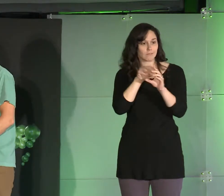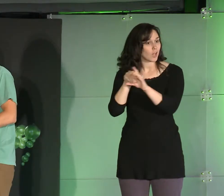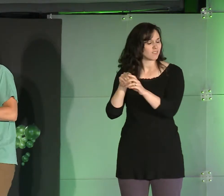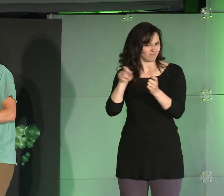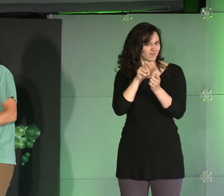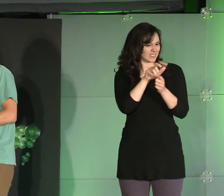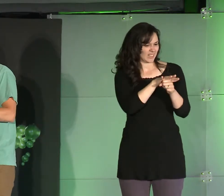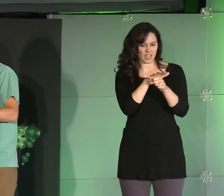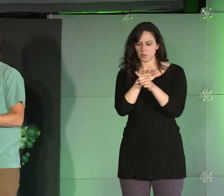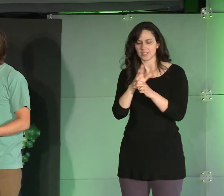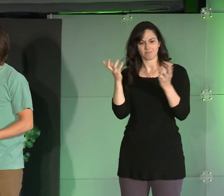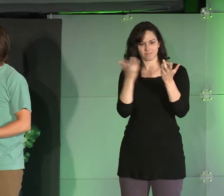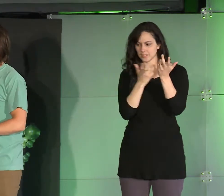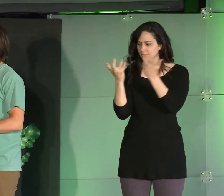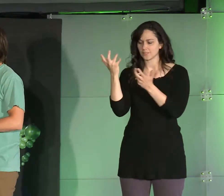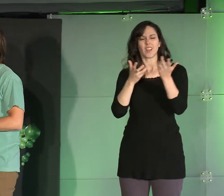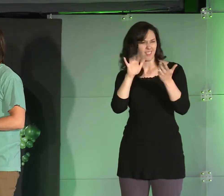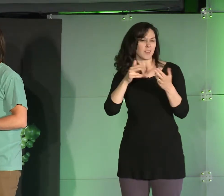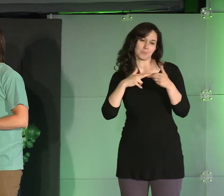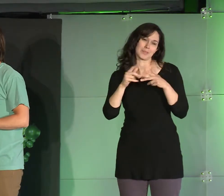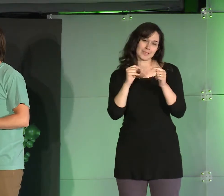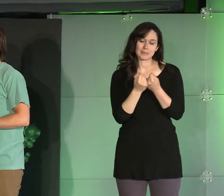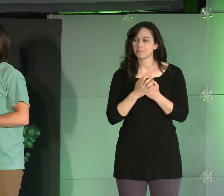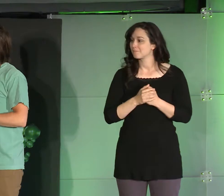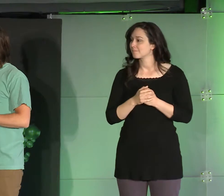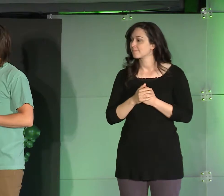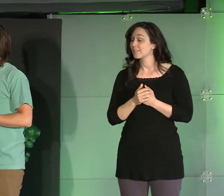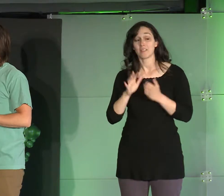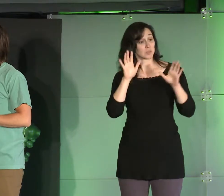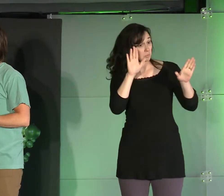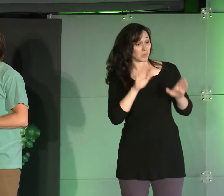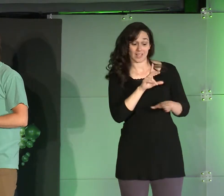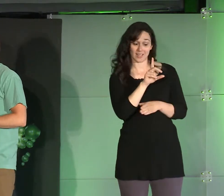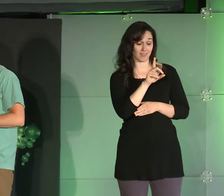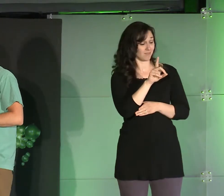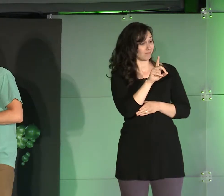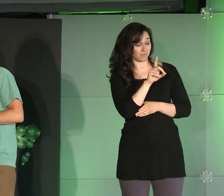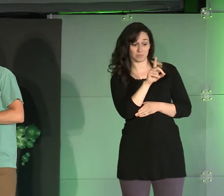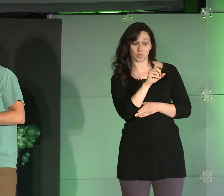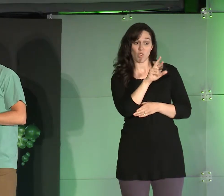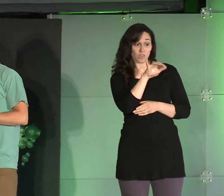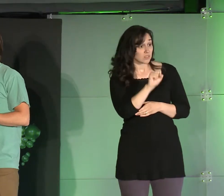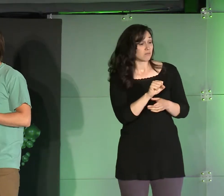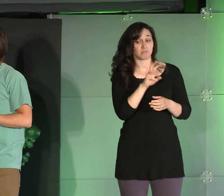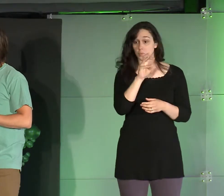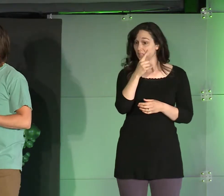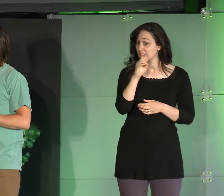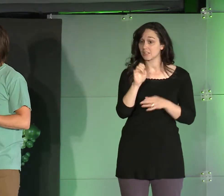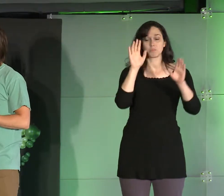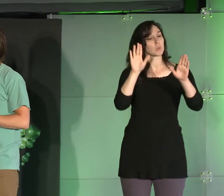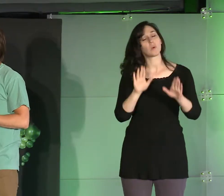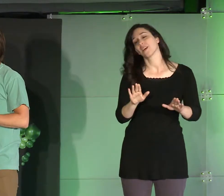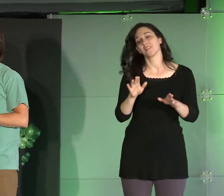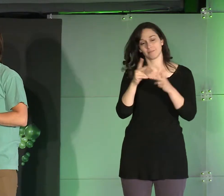of where how we've been building our team out. That's great. Doris Duke, Wege, these are great philanthropies in the United States that we're all very